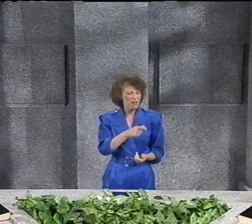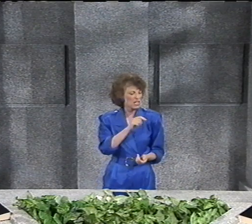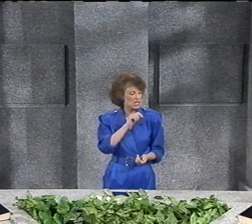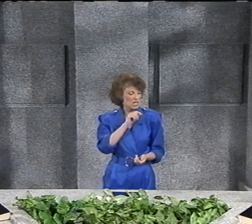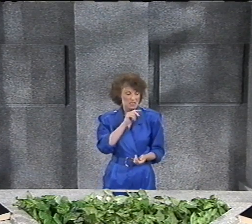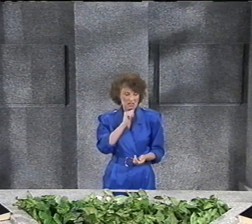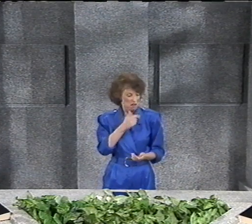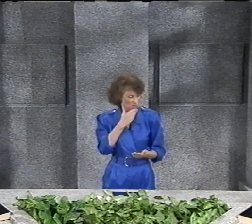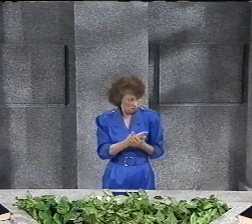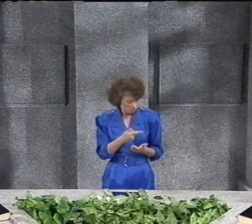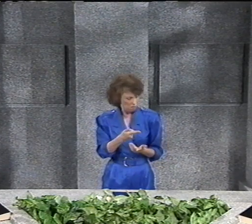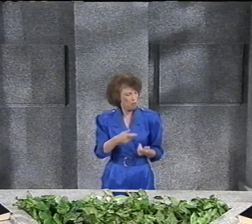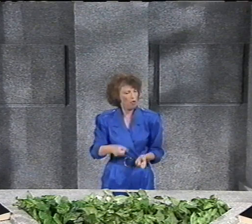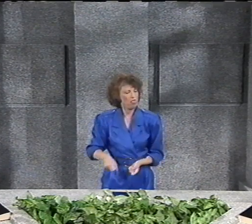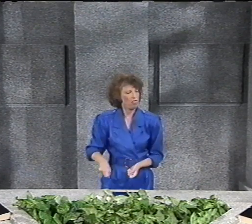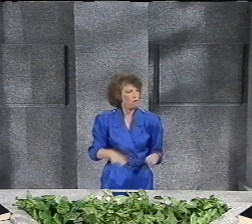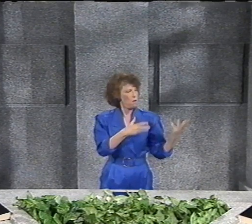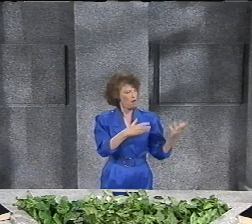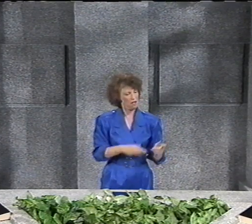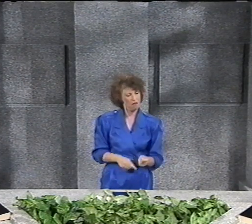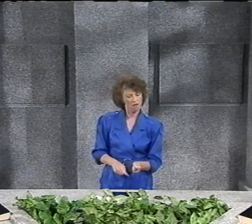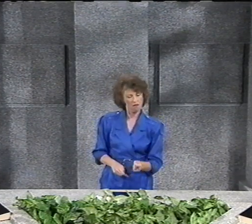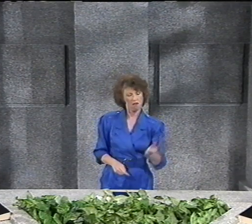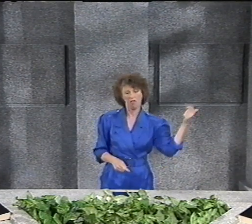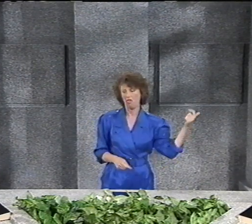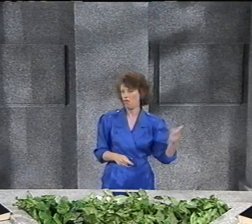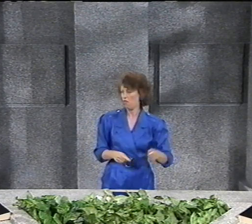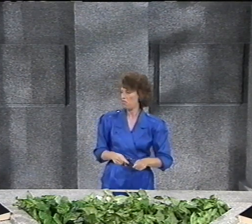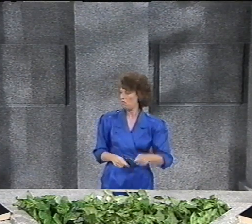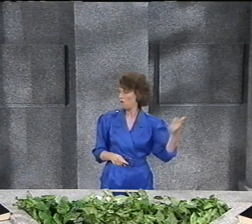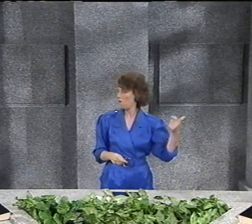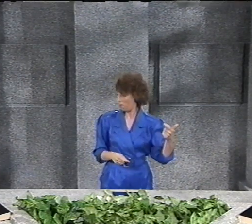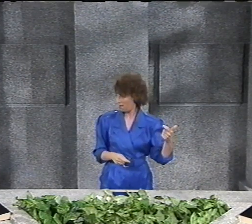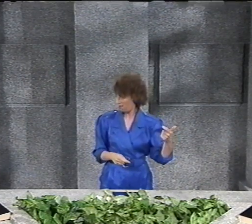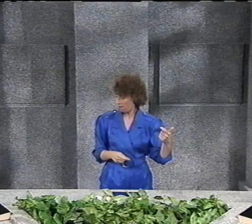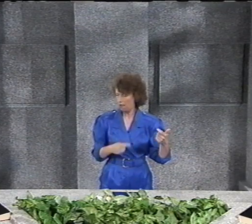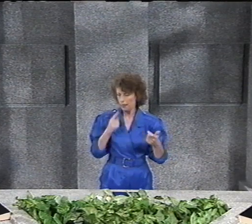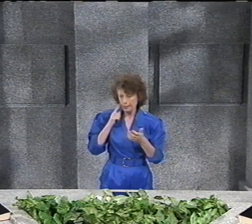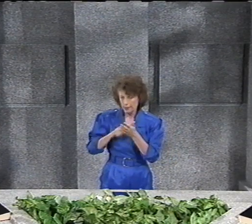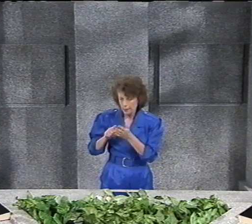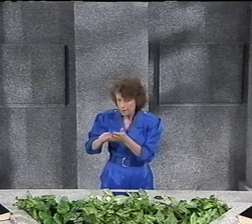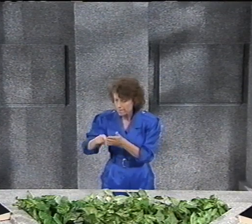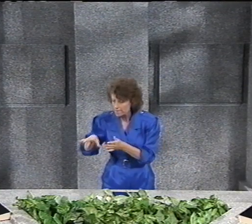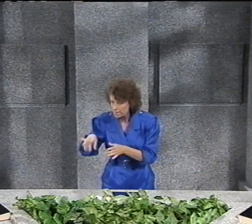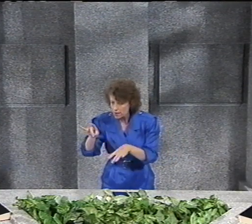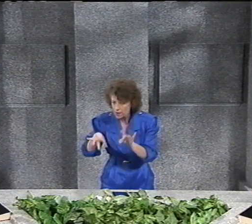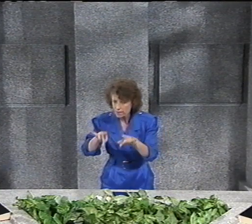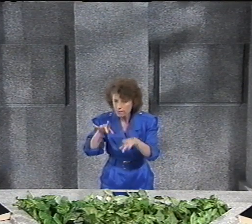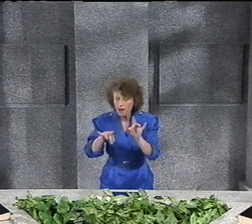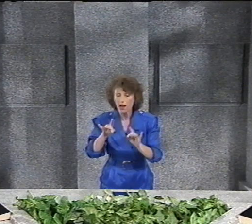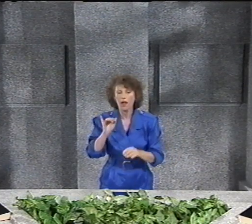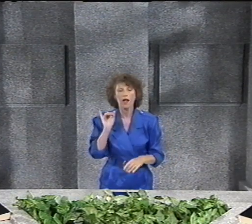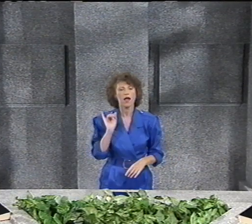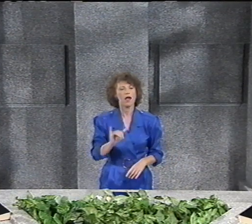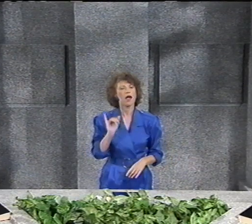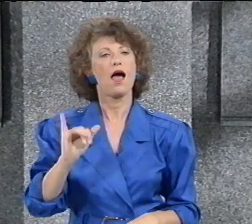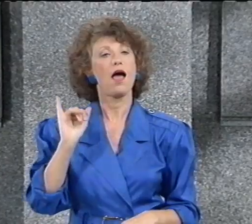Some people said, if something's no good, you throw it away, and so the sign looks as if you're throwing something away.